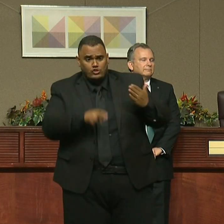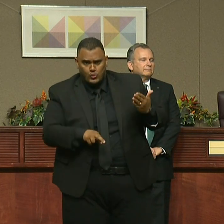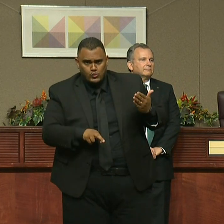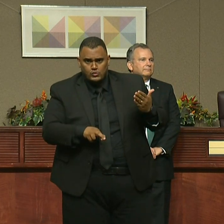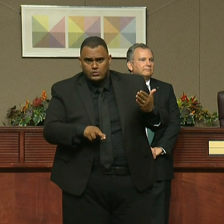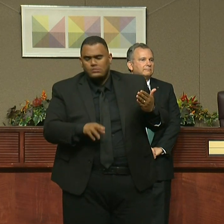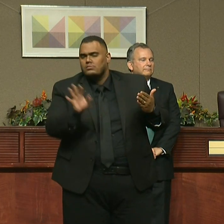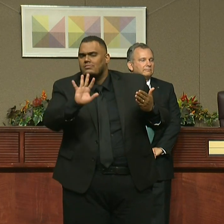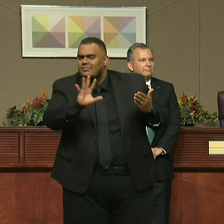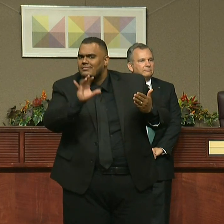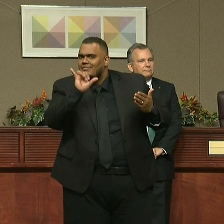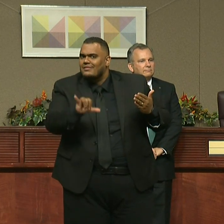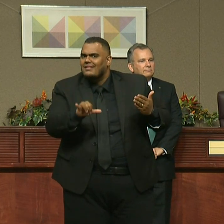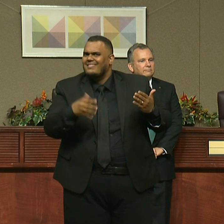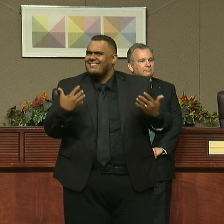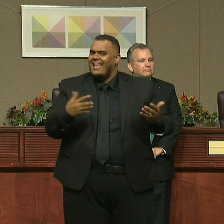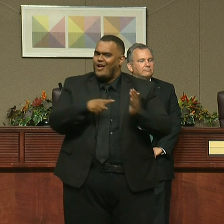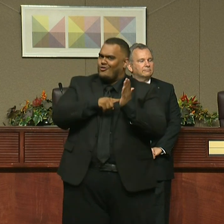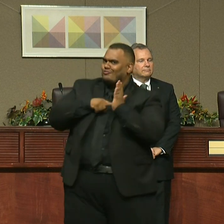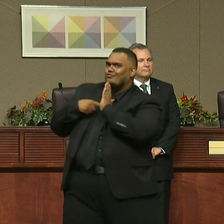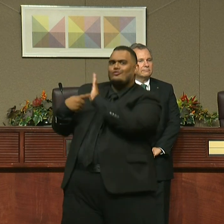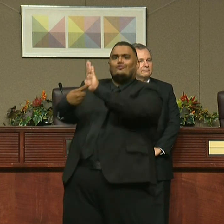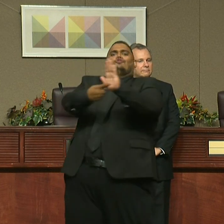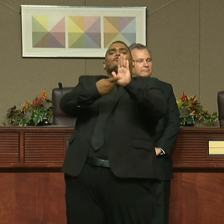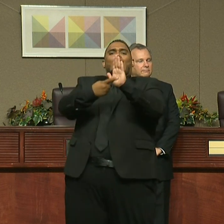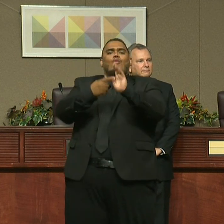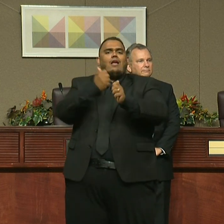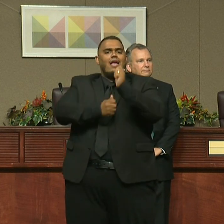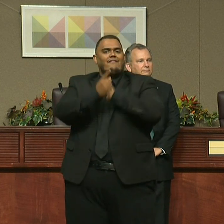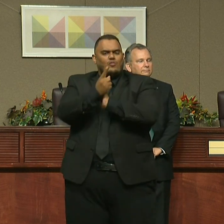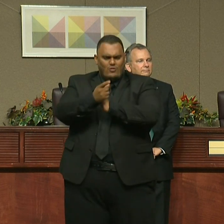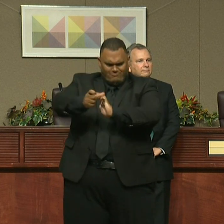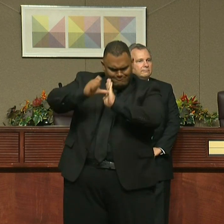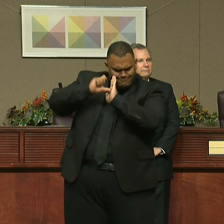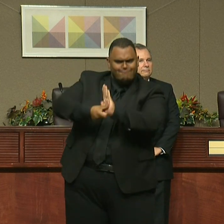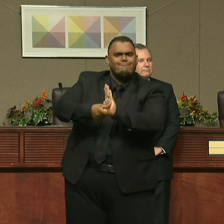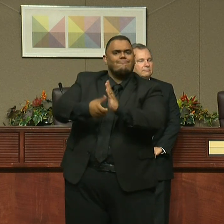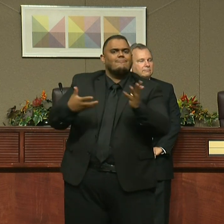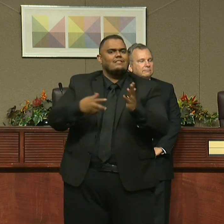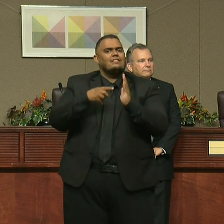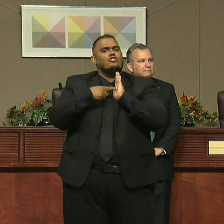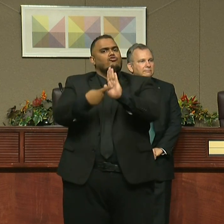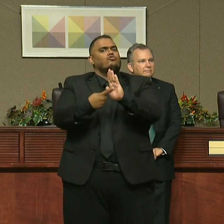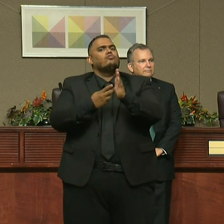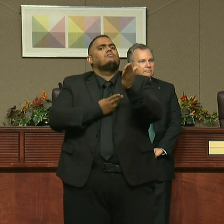everyone. For the longest time, public health officials has been